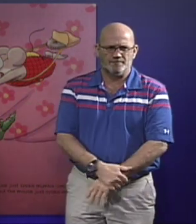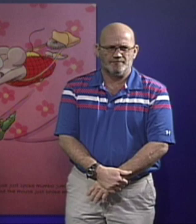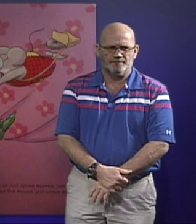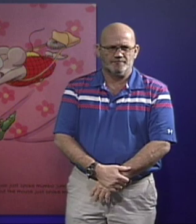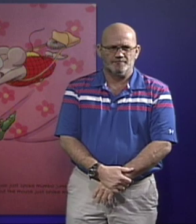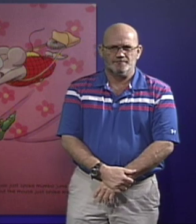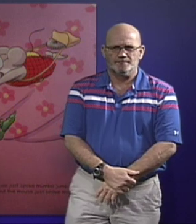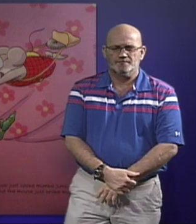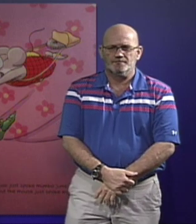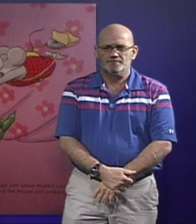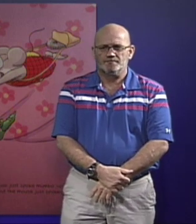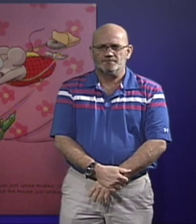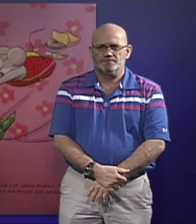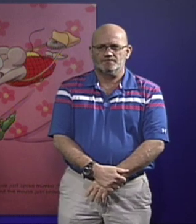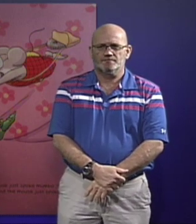more mumbo-jumbo.